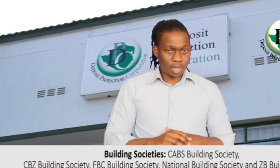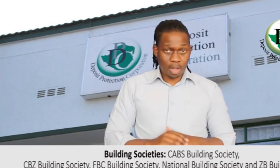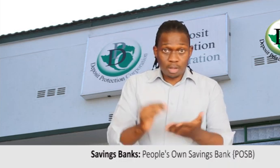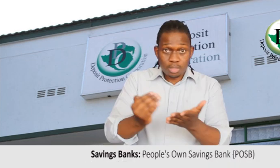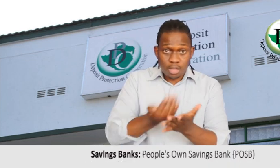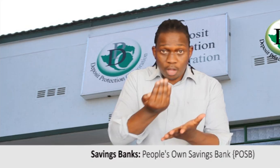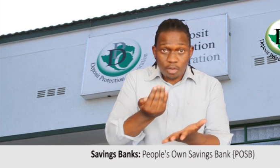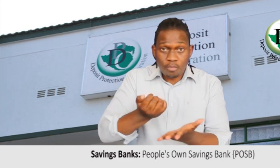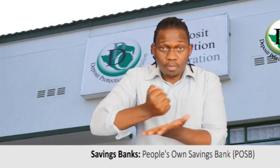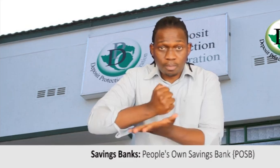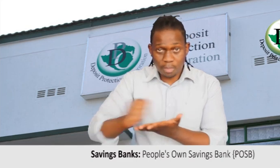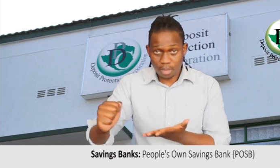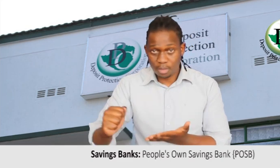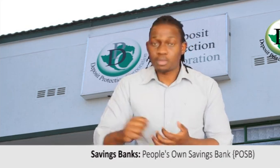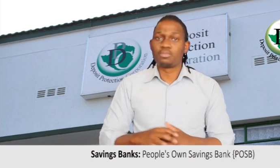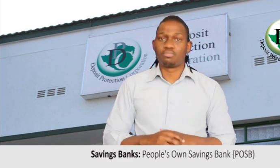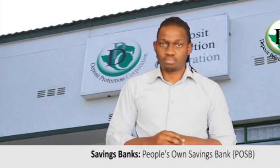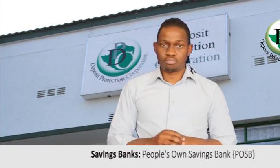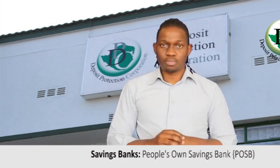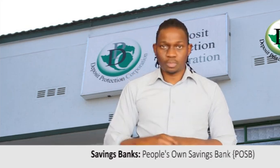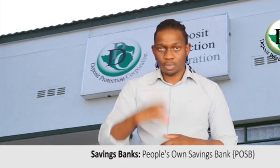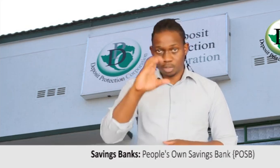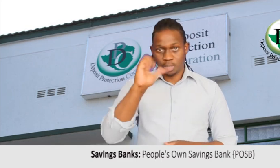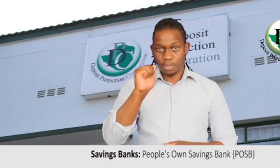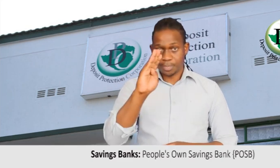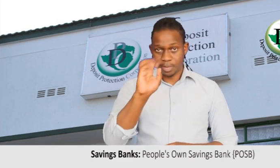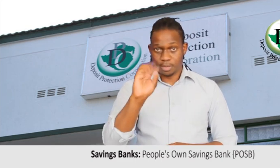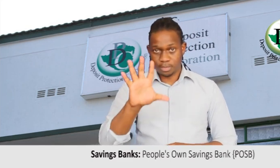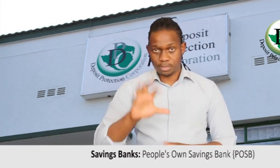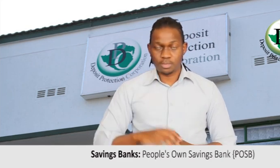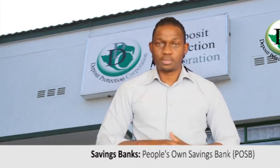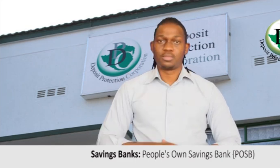Society. Savings banks: People's Own Savings Bank, POSB.